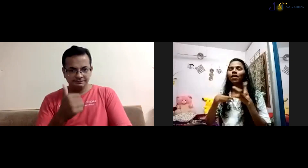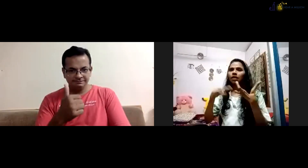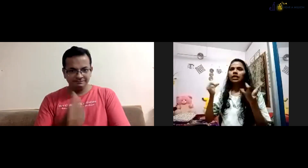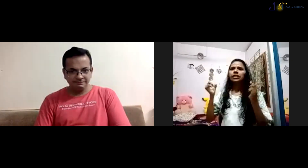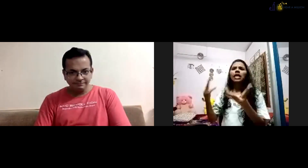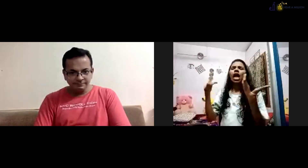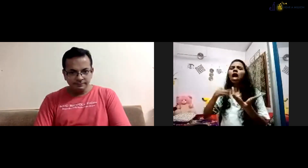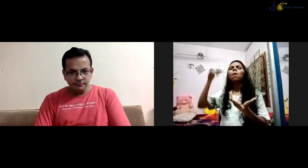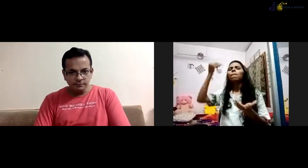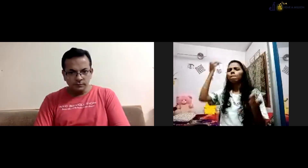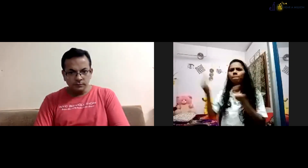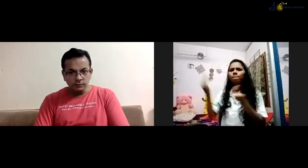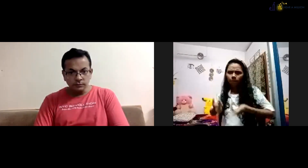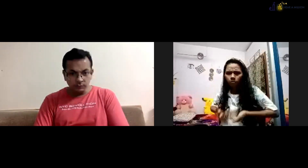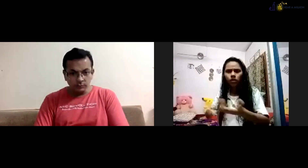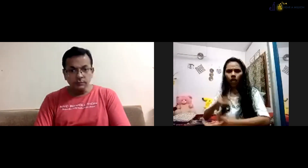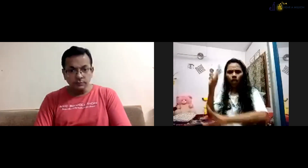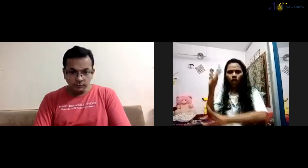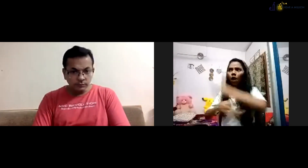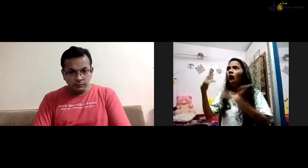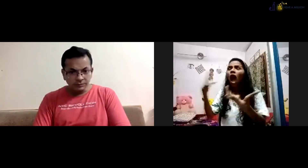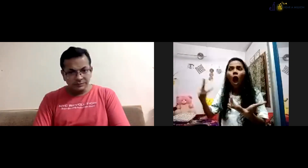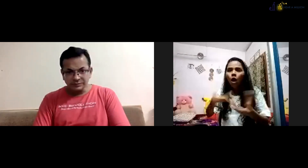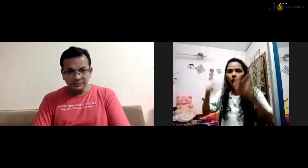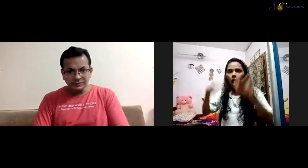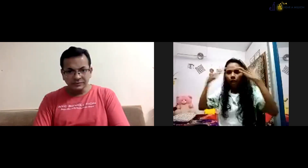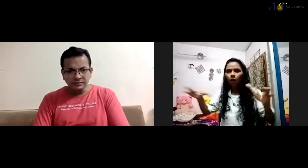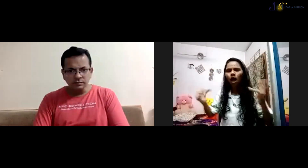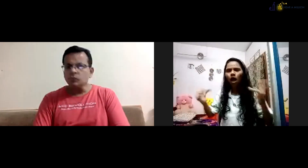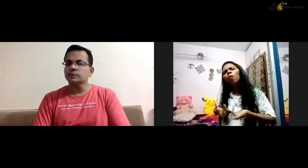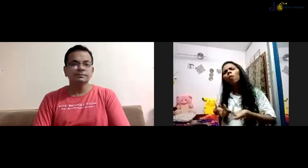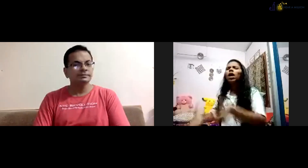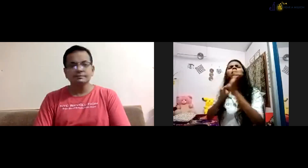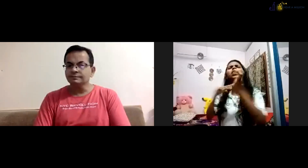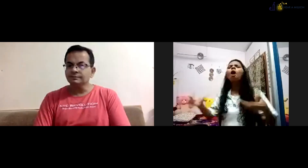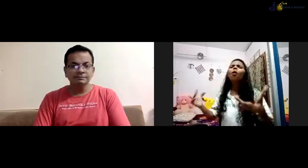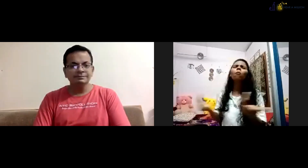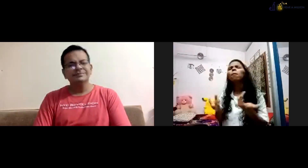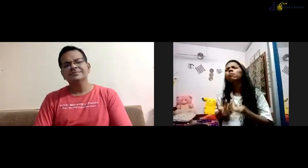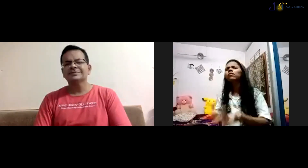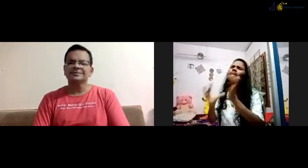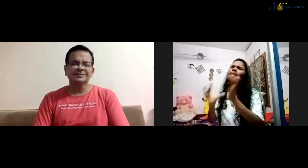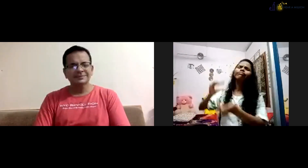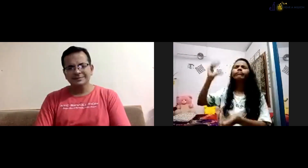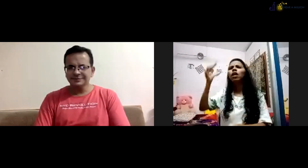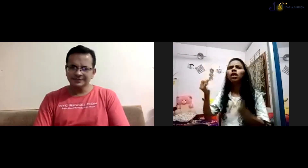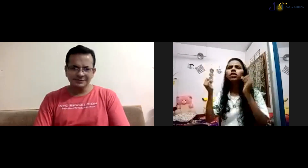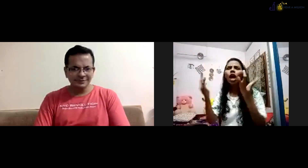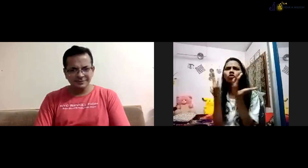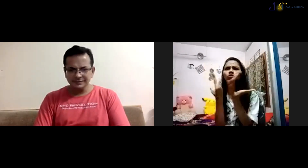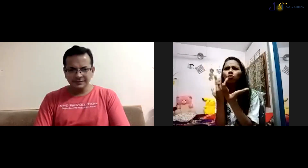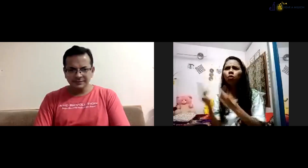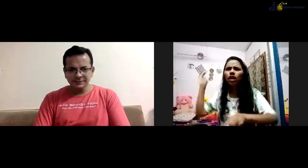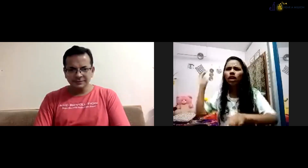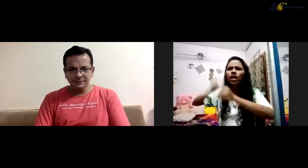was acknowledging you? So when I born, I wasn't aware about things, and I thought that this